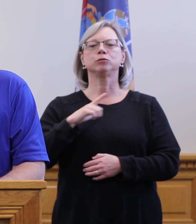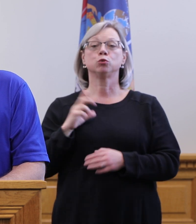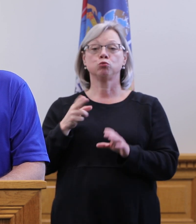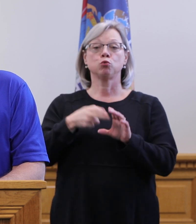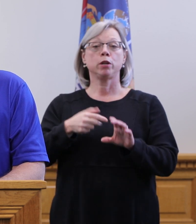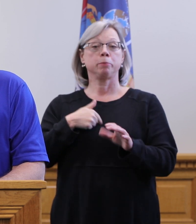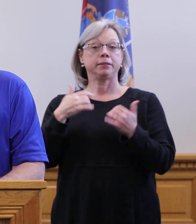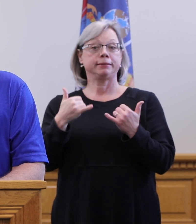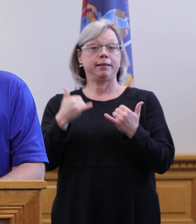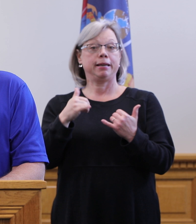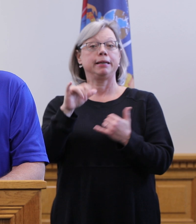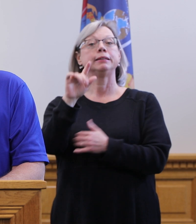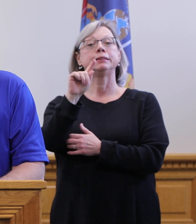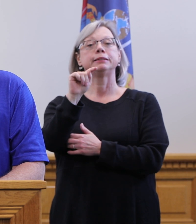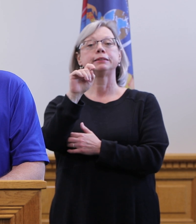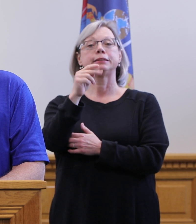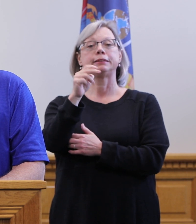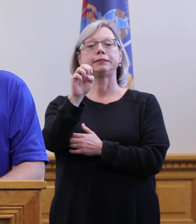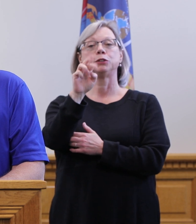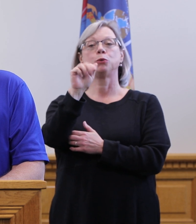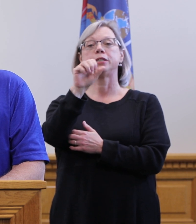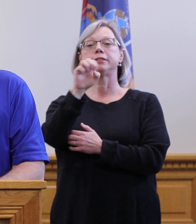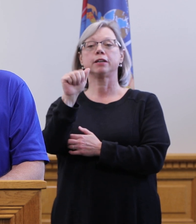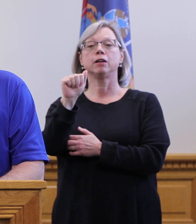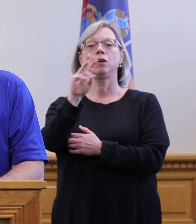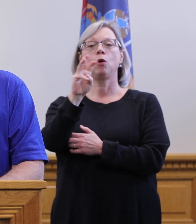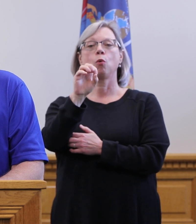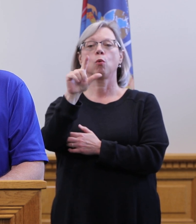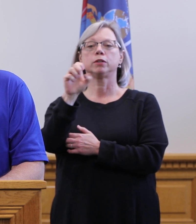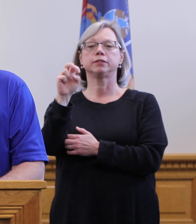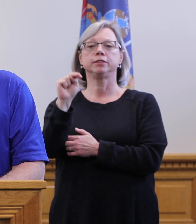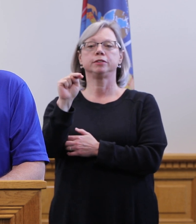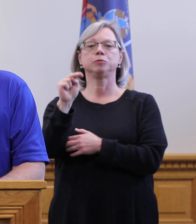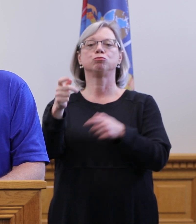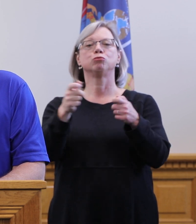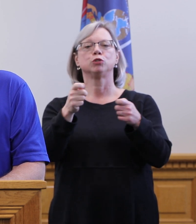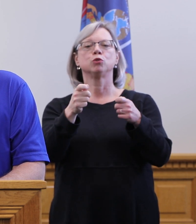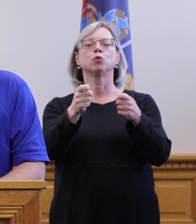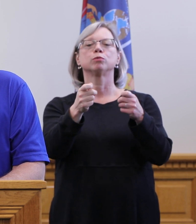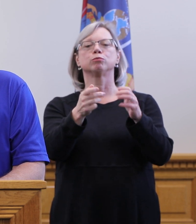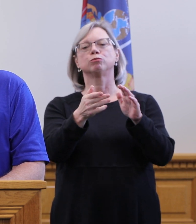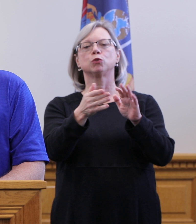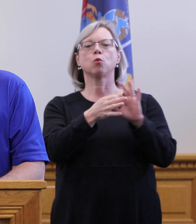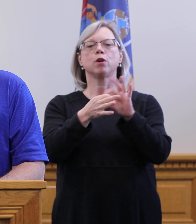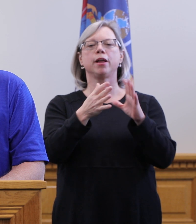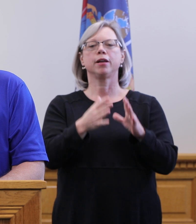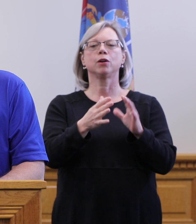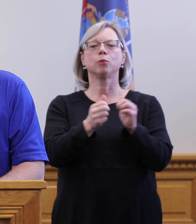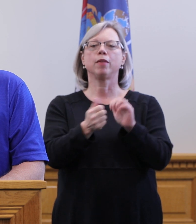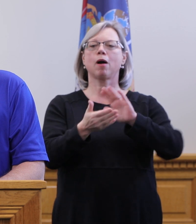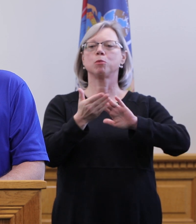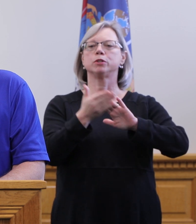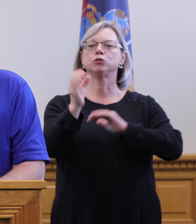Woolson, Administrative Coordinator with the Operation Oswego County, and Diane Oldenburg, Senior Public Health Educator for the County Health